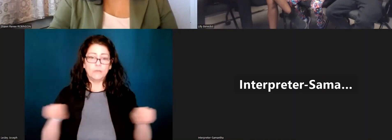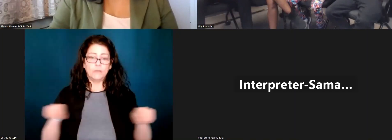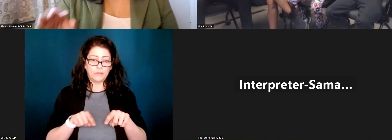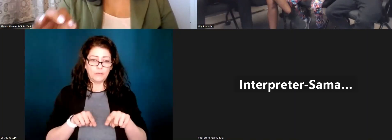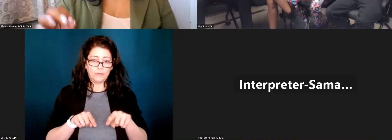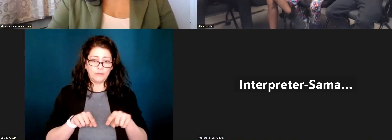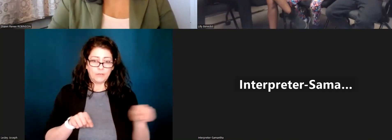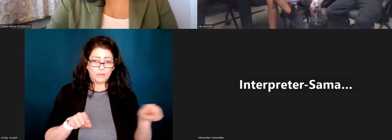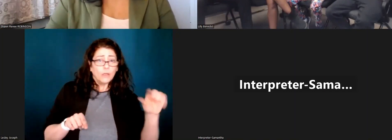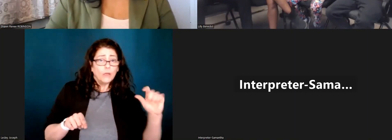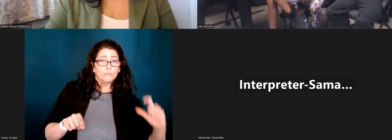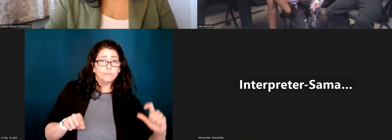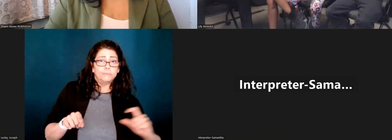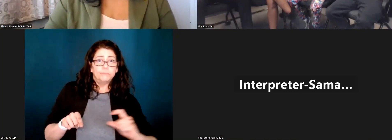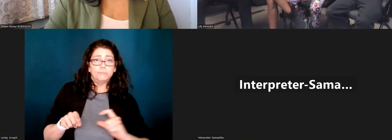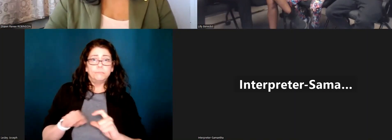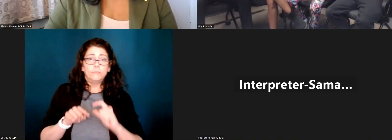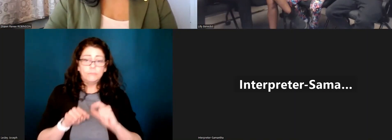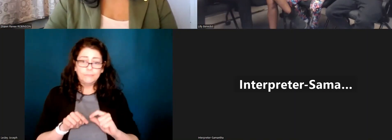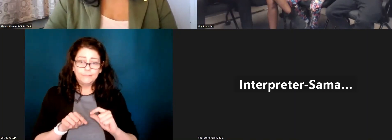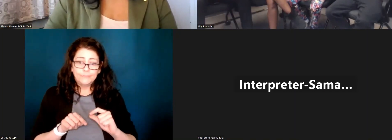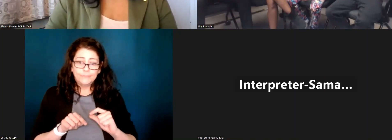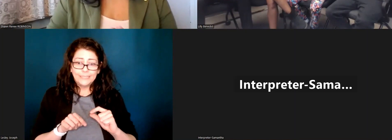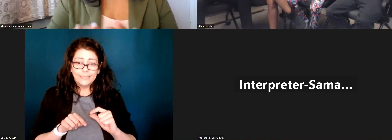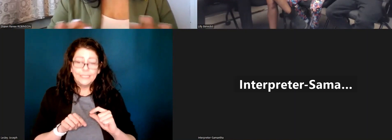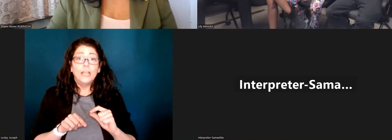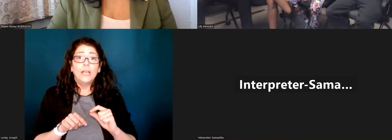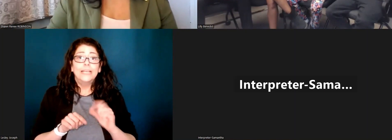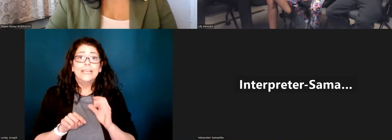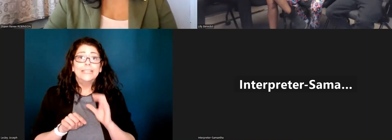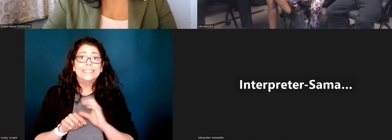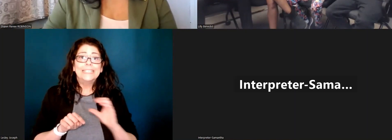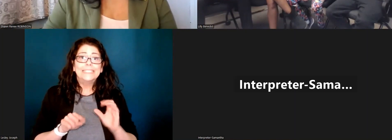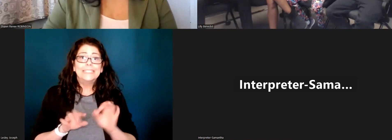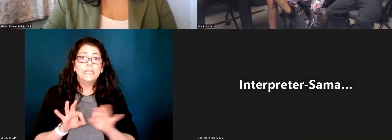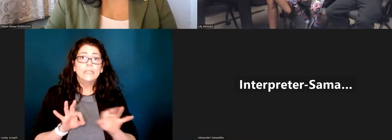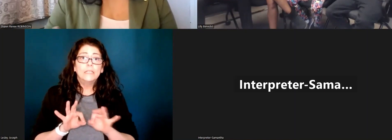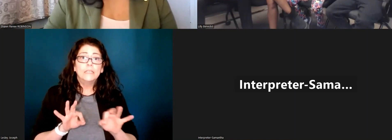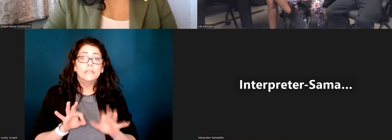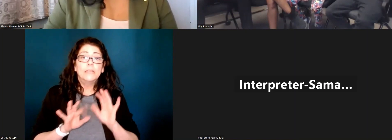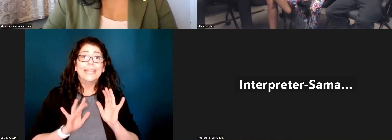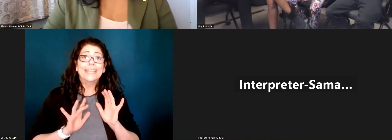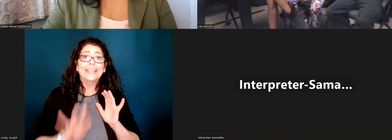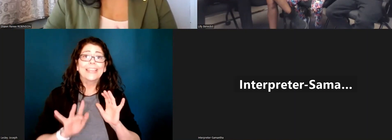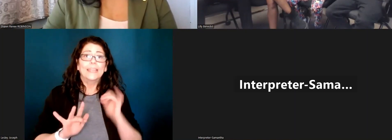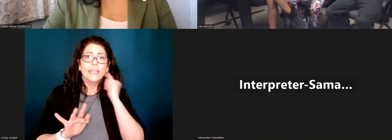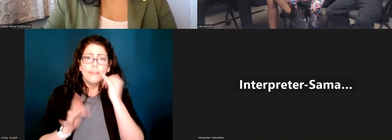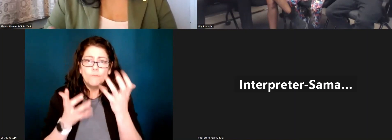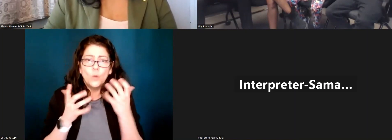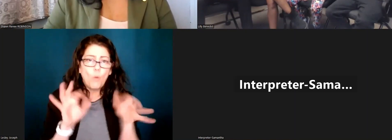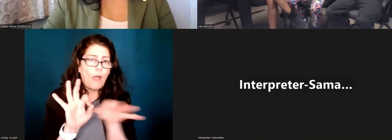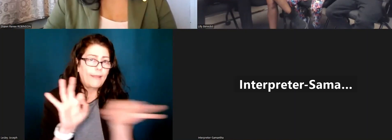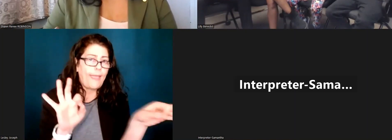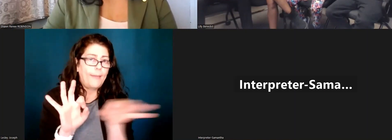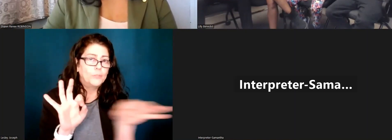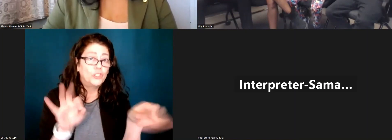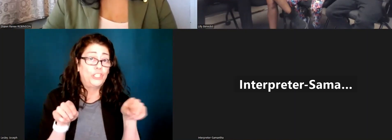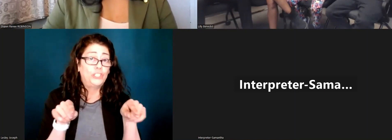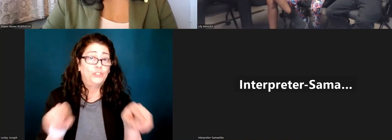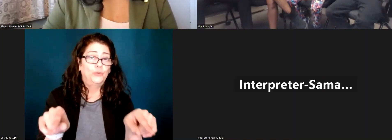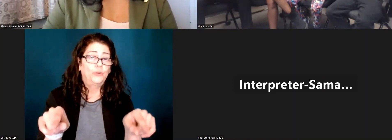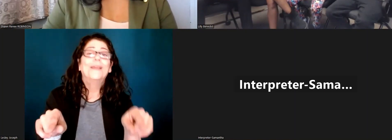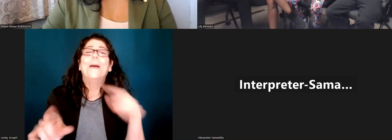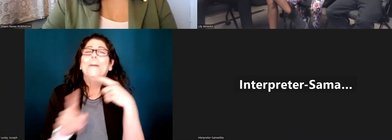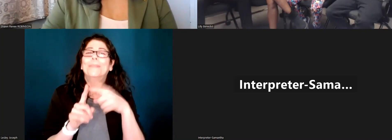button. Select that if you would like the live captioning during the webinar. And it will also be added post-production